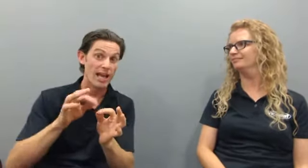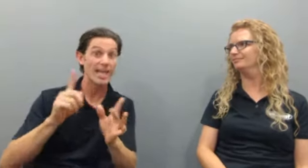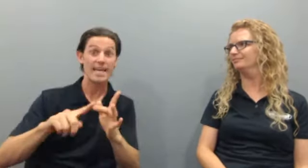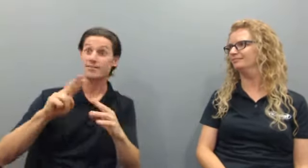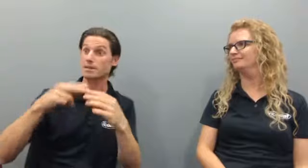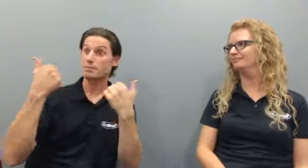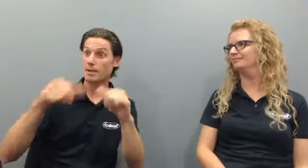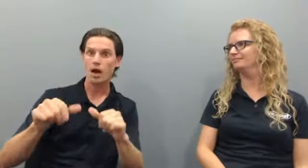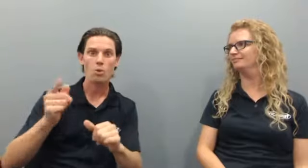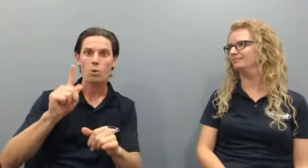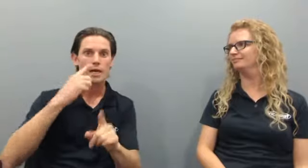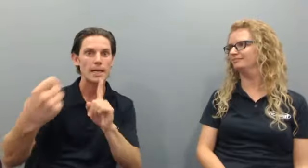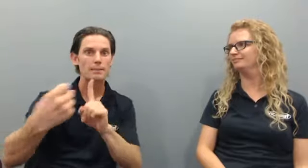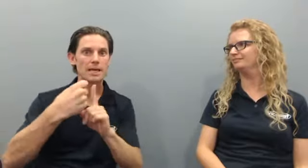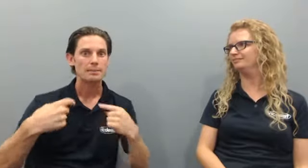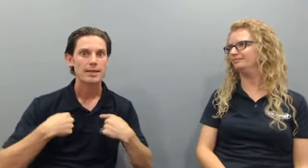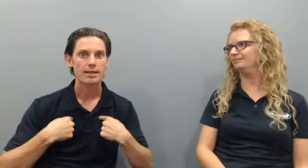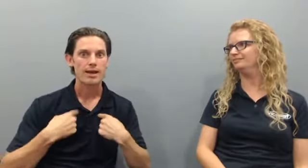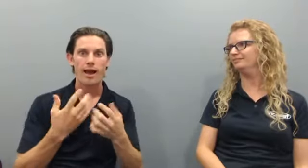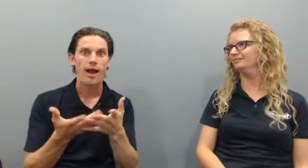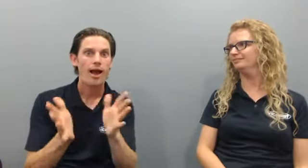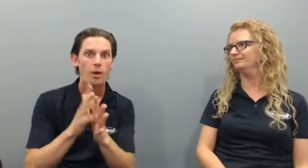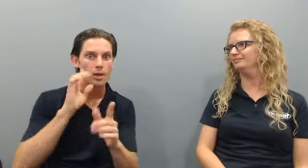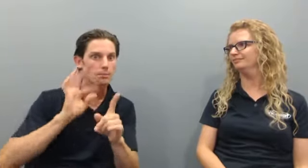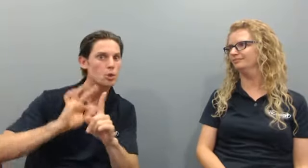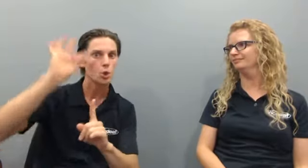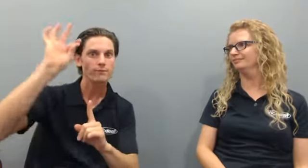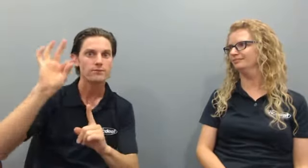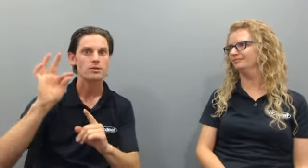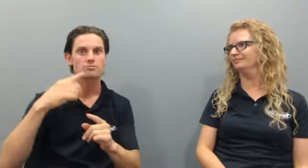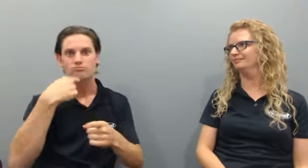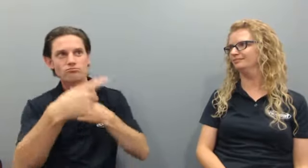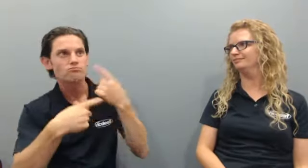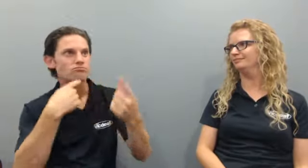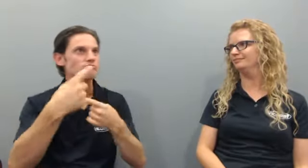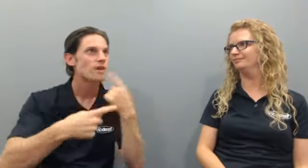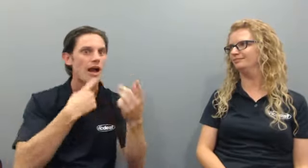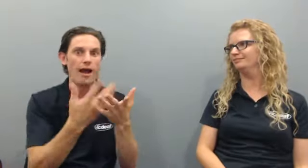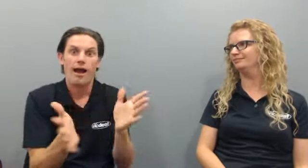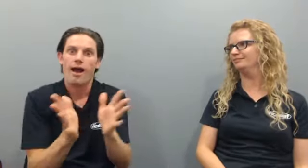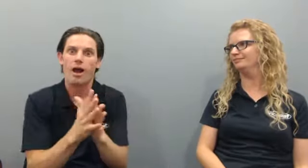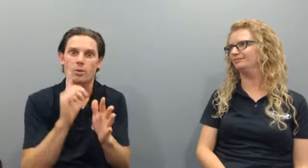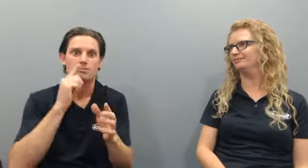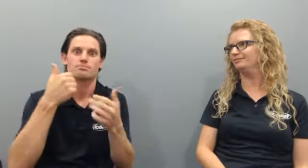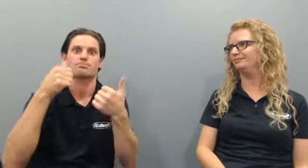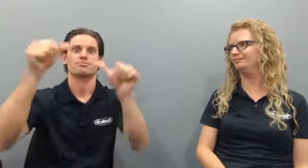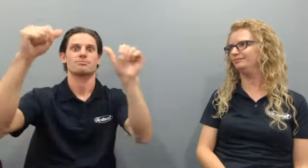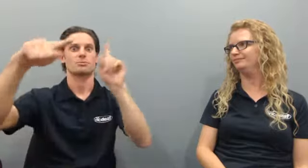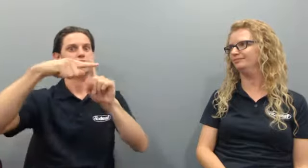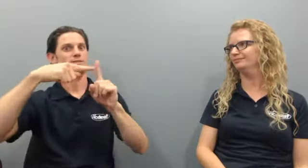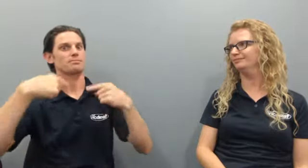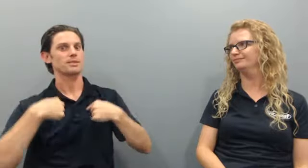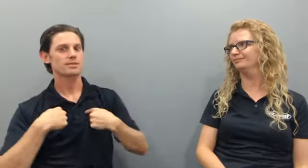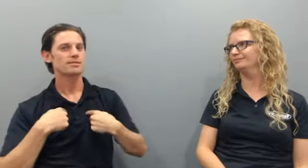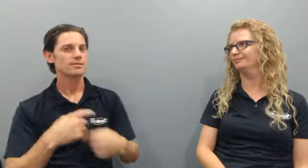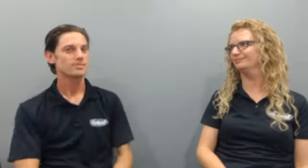say, oh, I've not done that. If I had interpreters, then it will have positive impacts, and you need to explain how and why